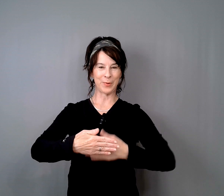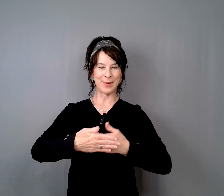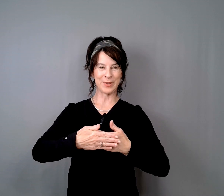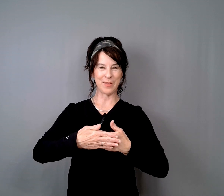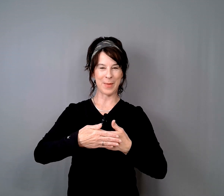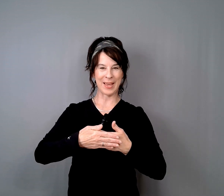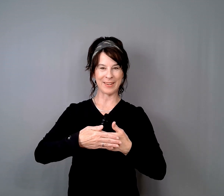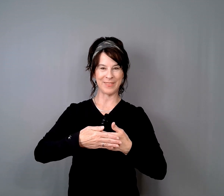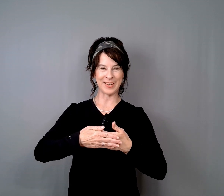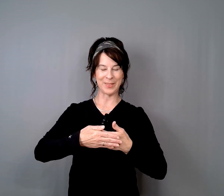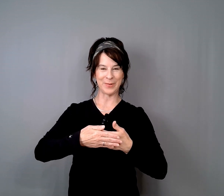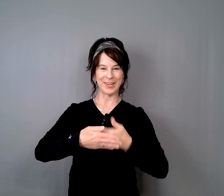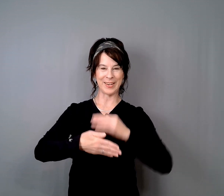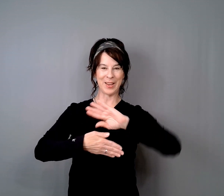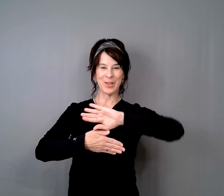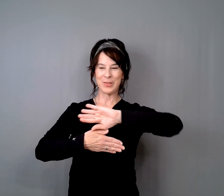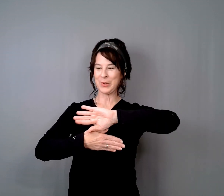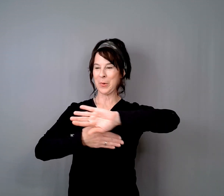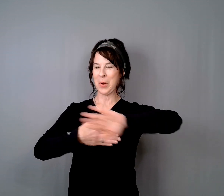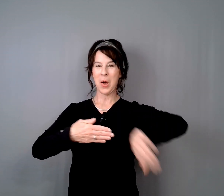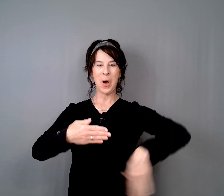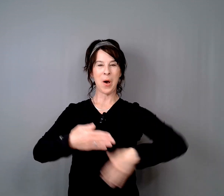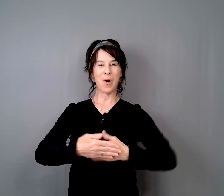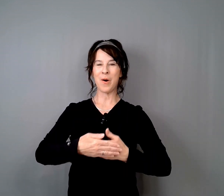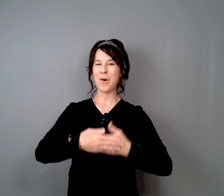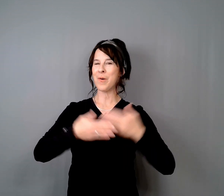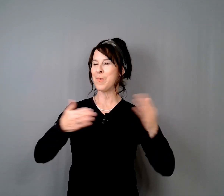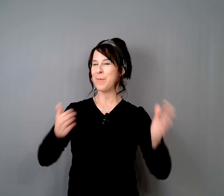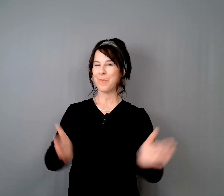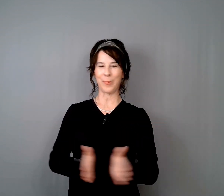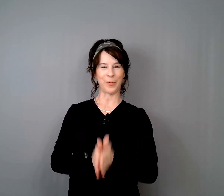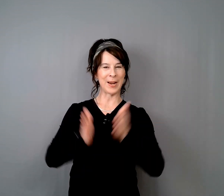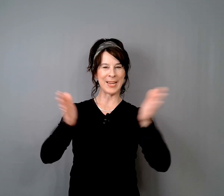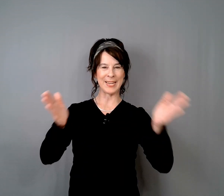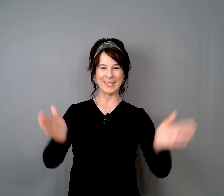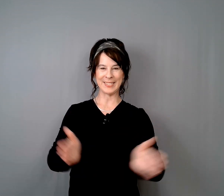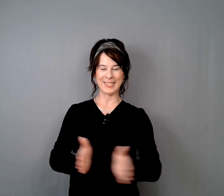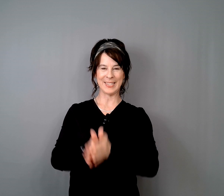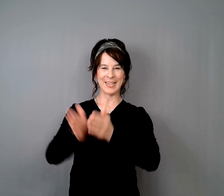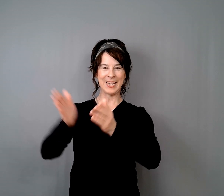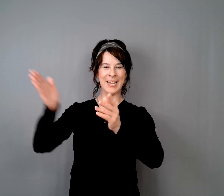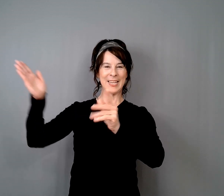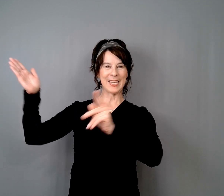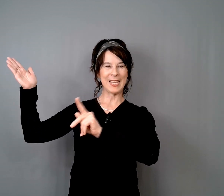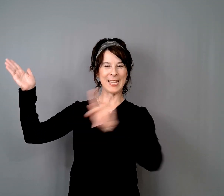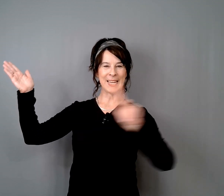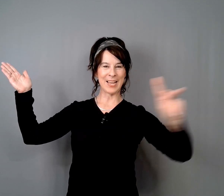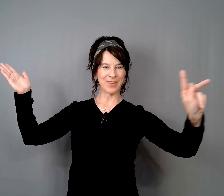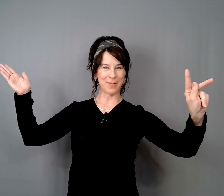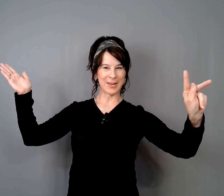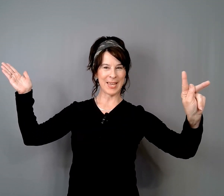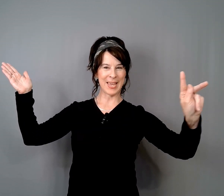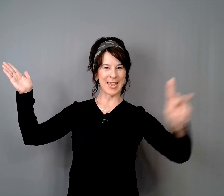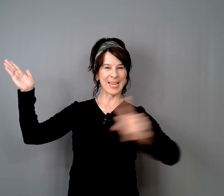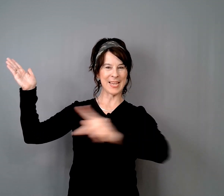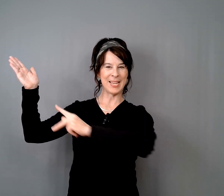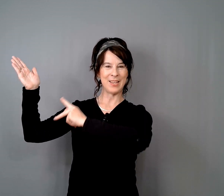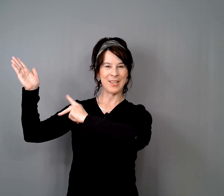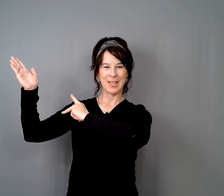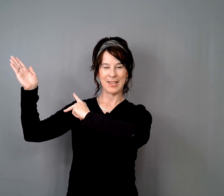around to the back of the other one. So all praise King. I've got my K,